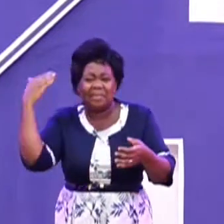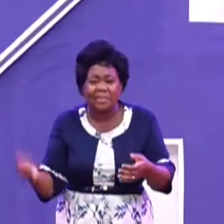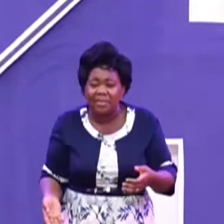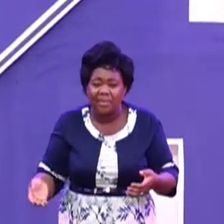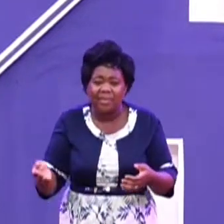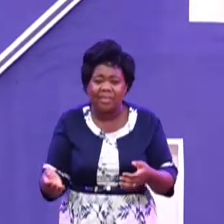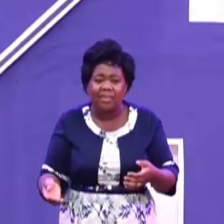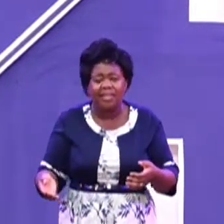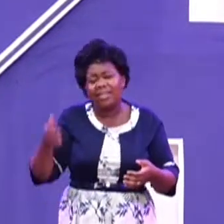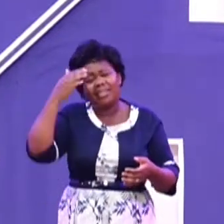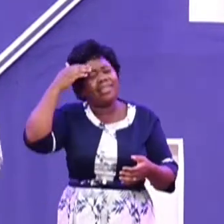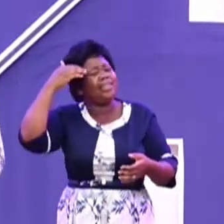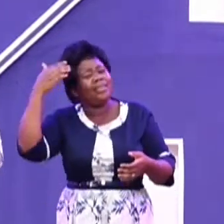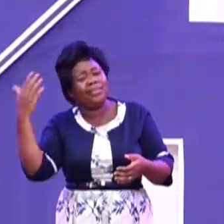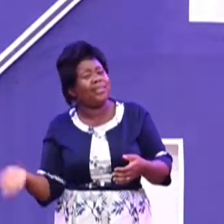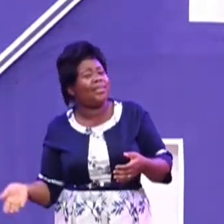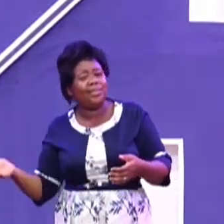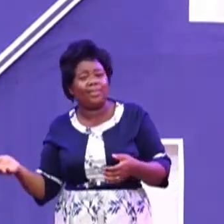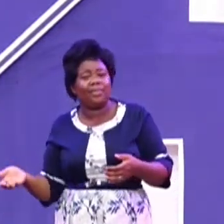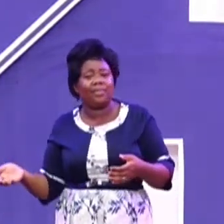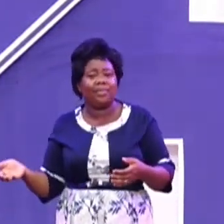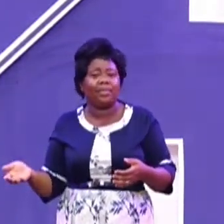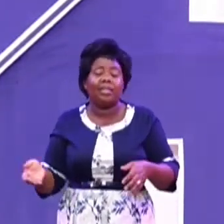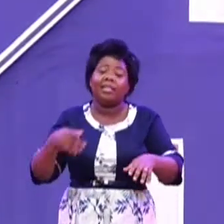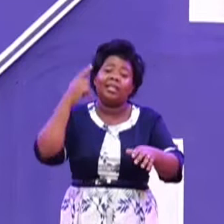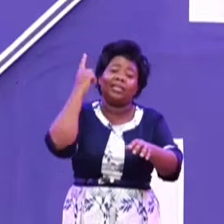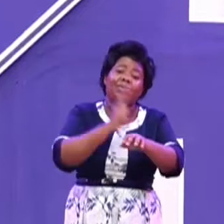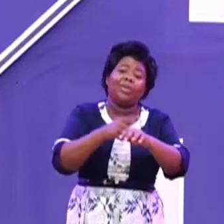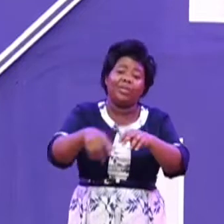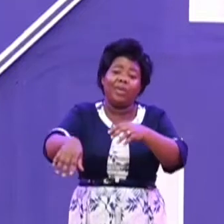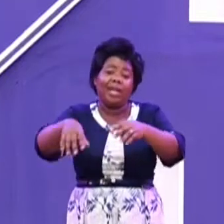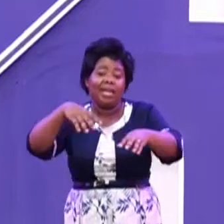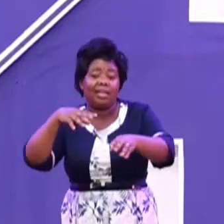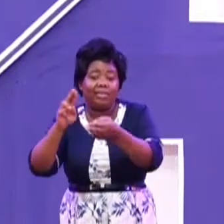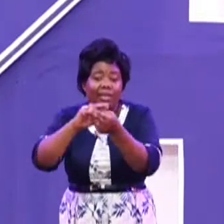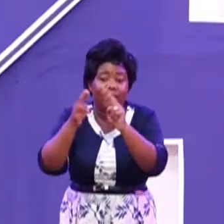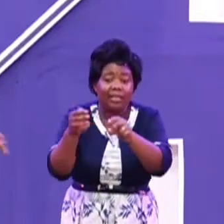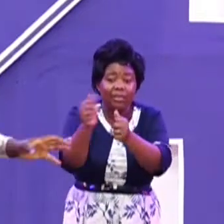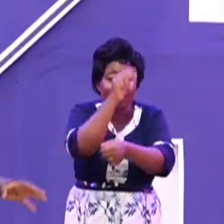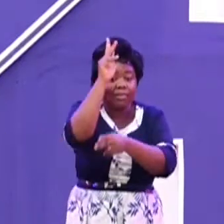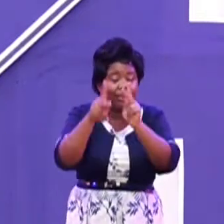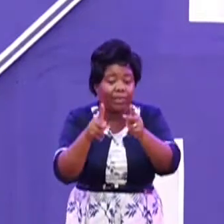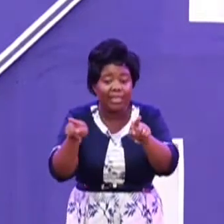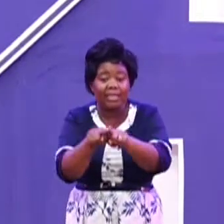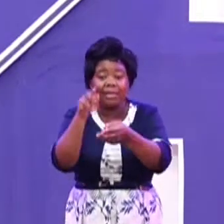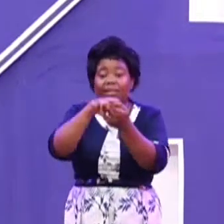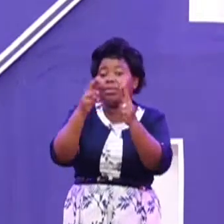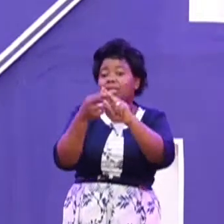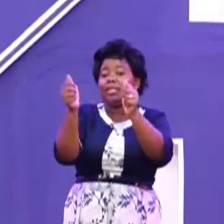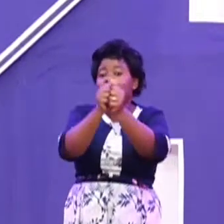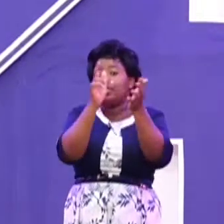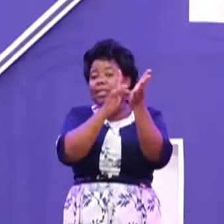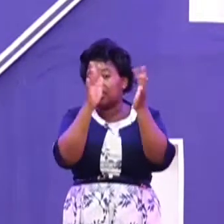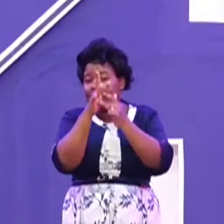not know. Tezimanyi na kumanyi. They even don't know. That when they're relating with those people, they're relating with